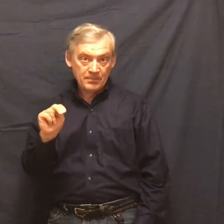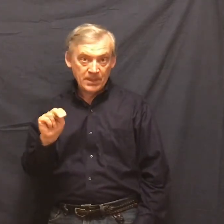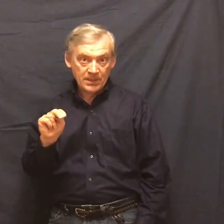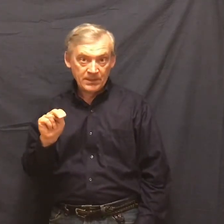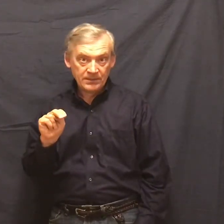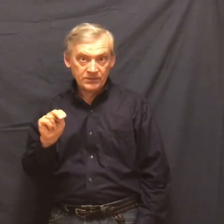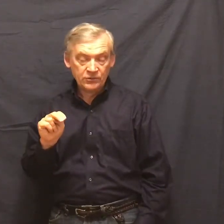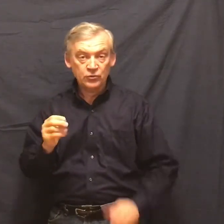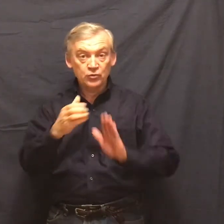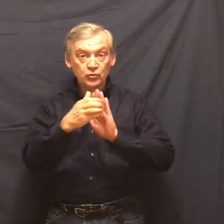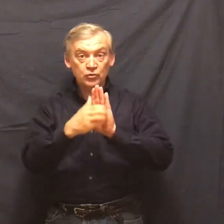Chapter 2, Part 3.